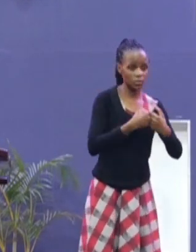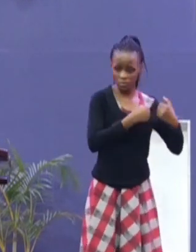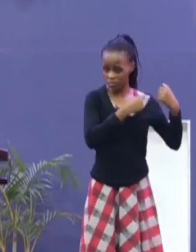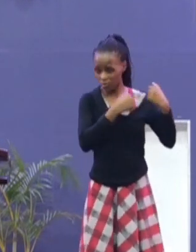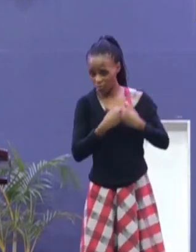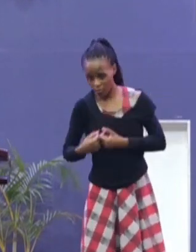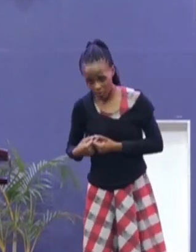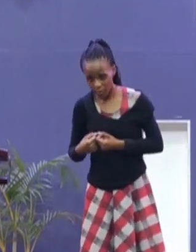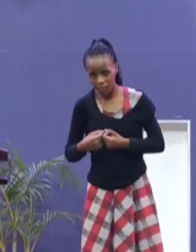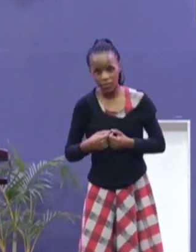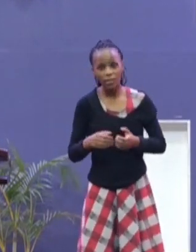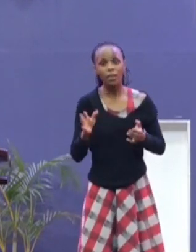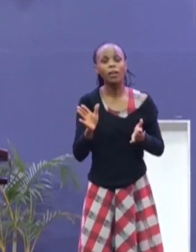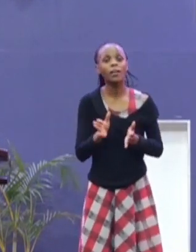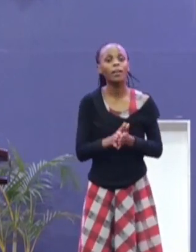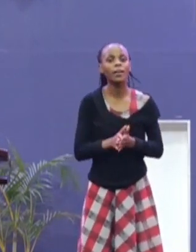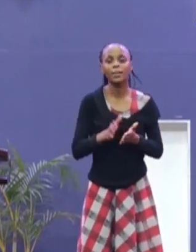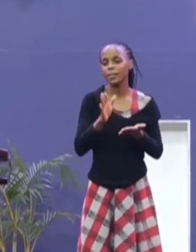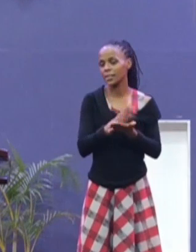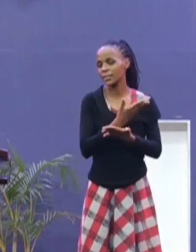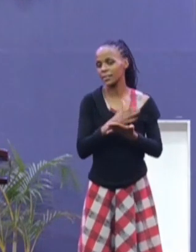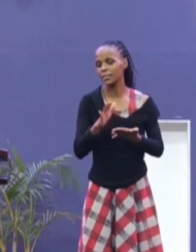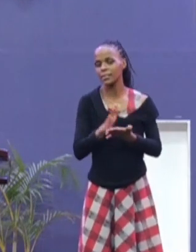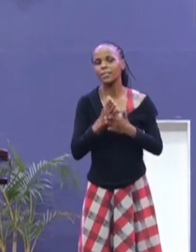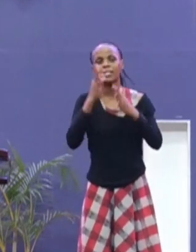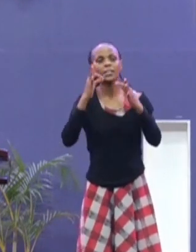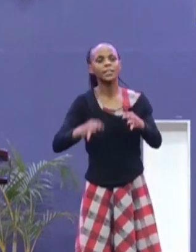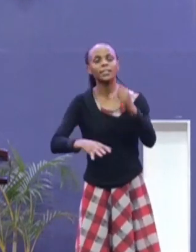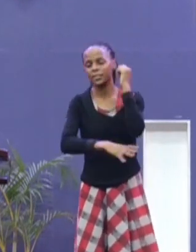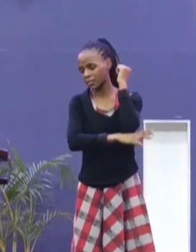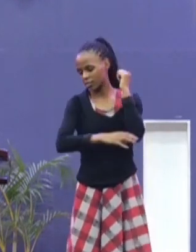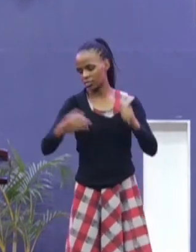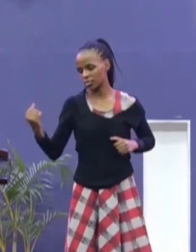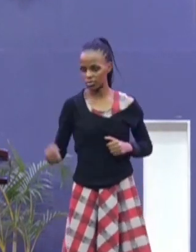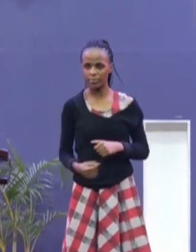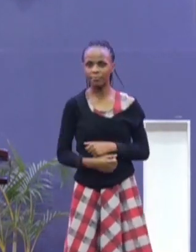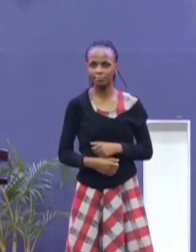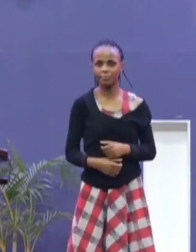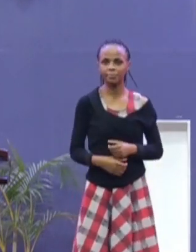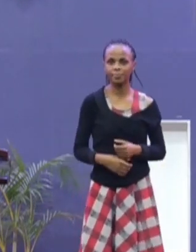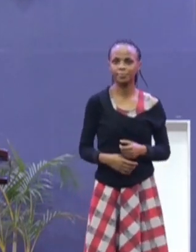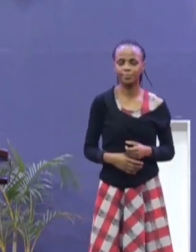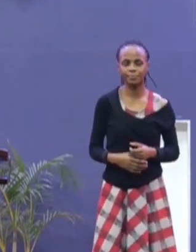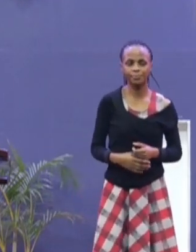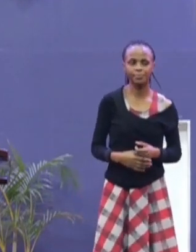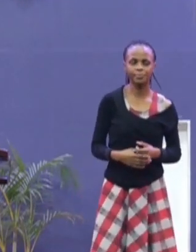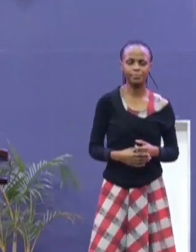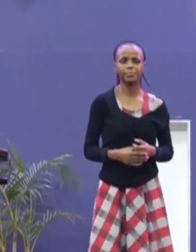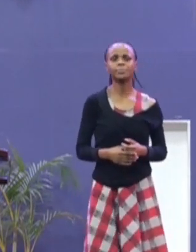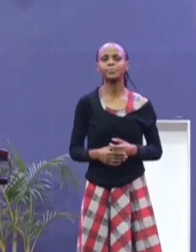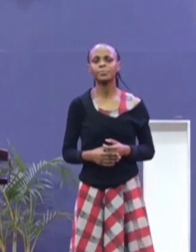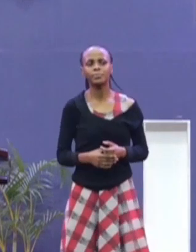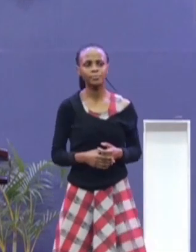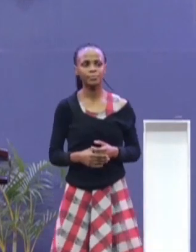trusted and divides up the spoils. Amugjako ebyokulwanyisa bye yeesiga